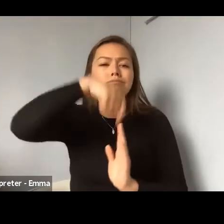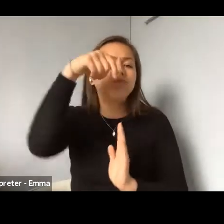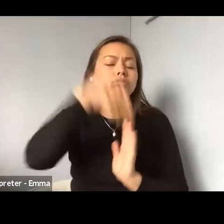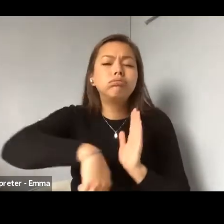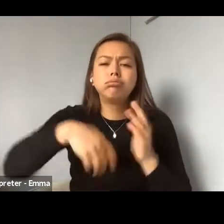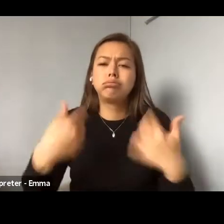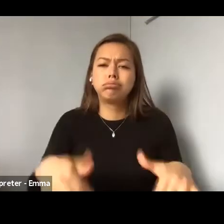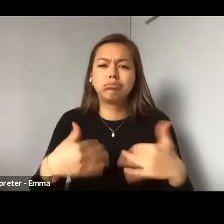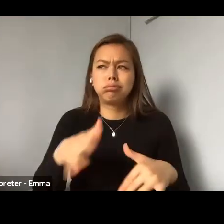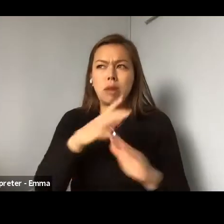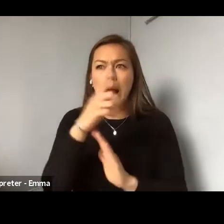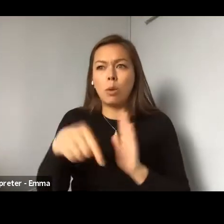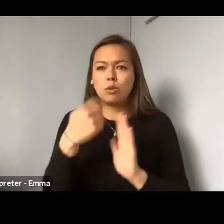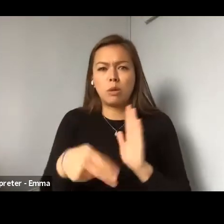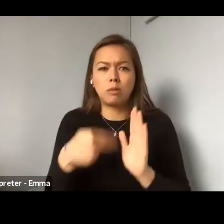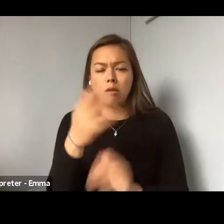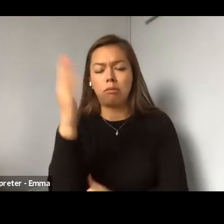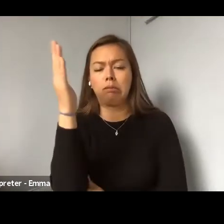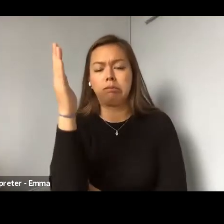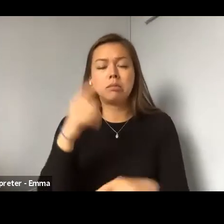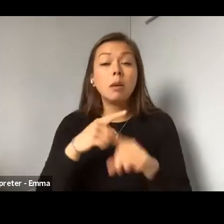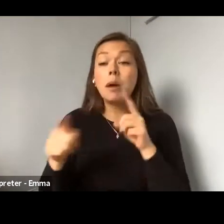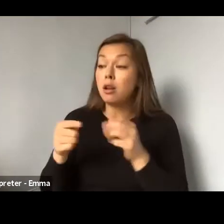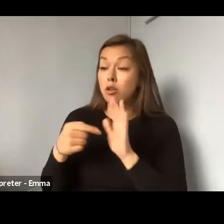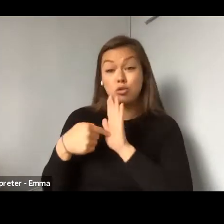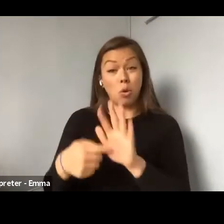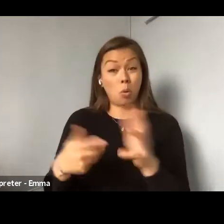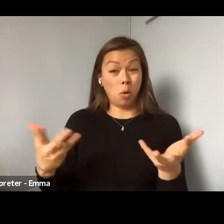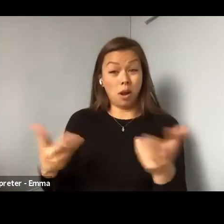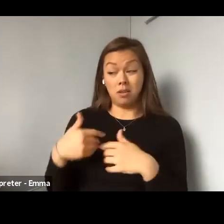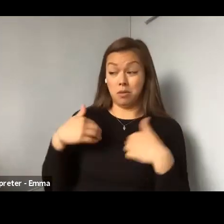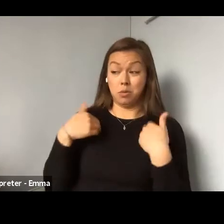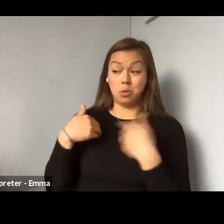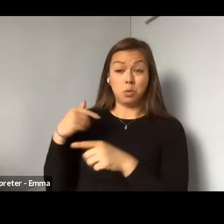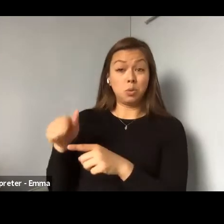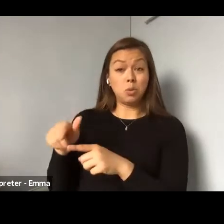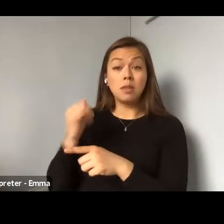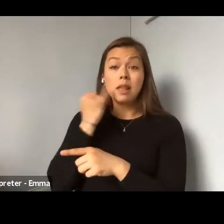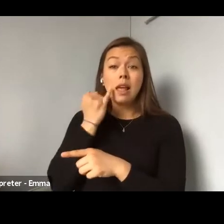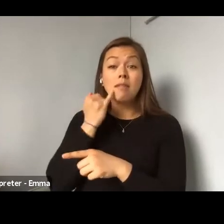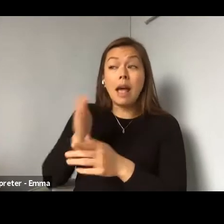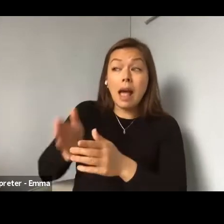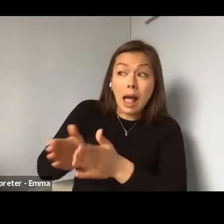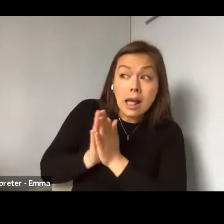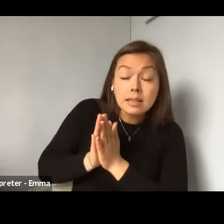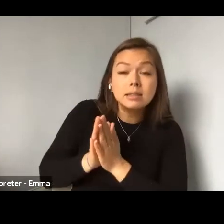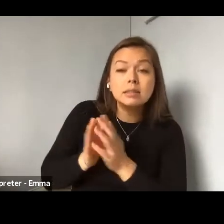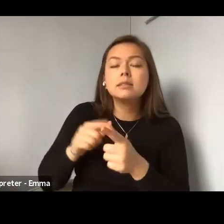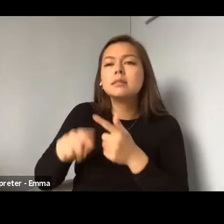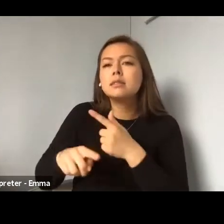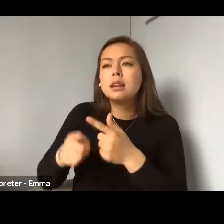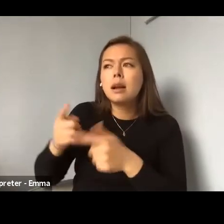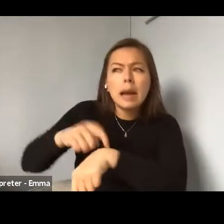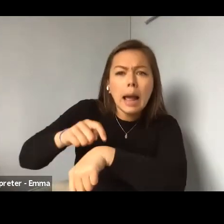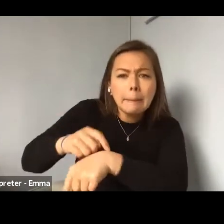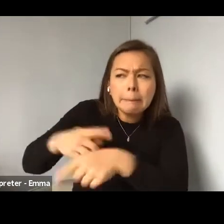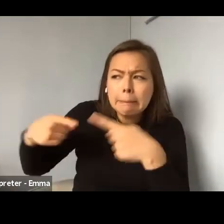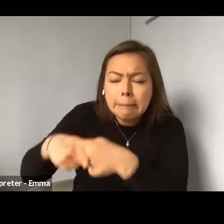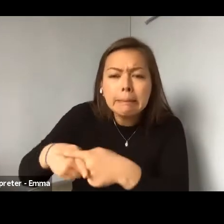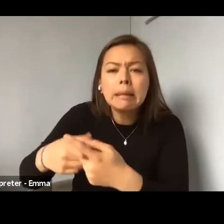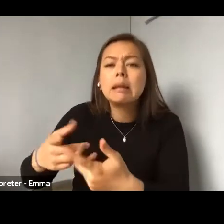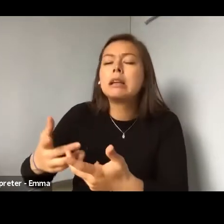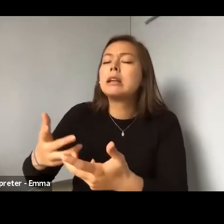always get the help that they wanted when they asked for it, or they didn't find it useful. So that's one of the important outcomes of this project, is ensuring that